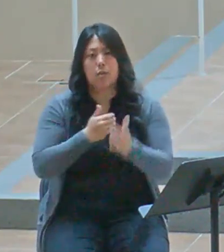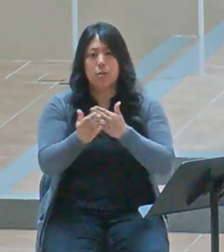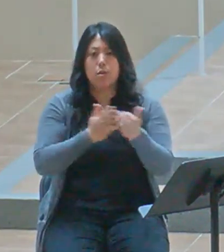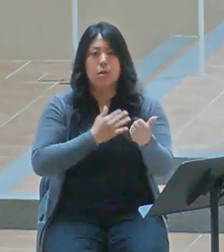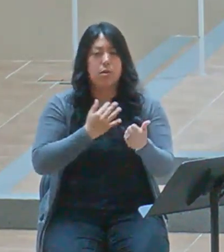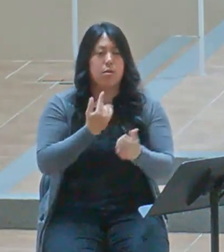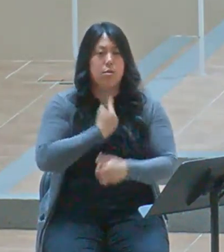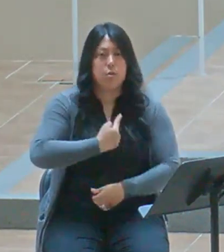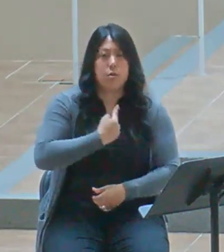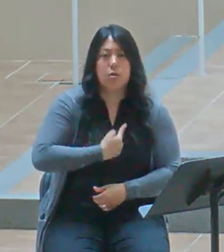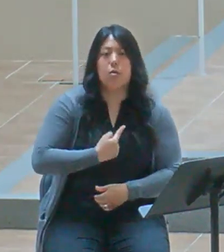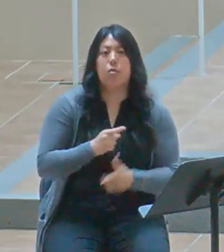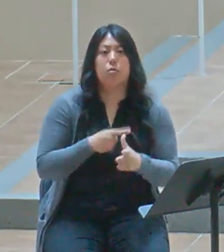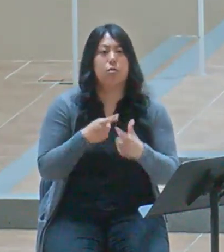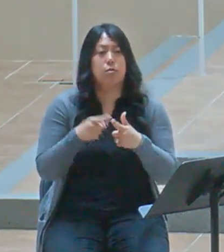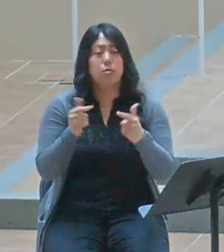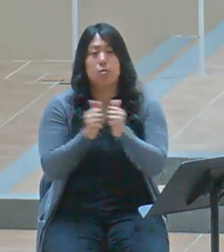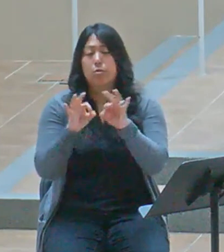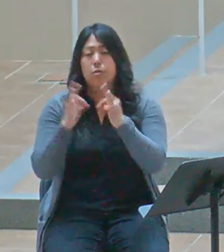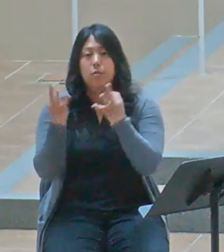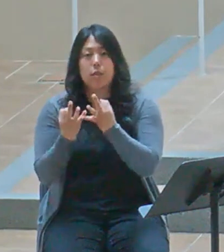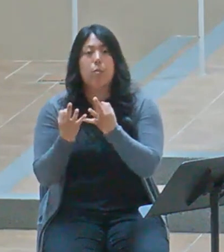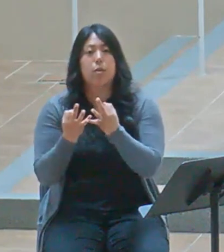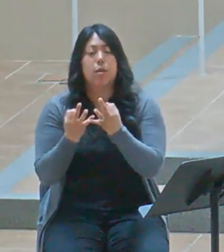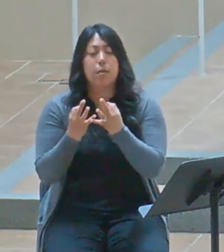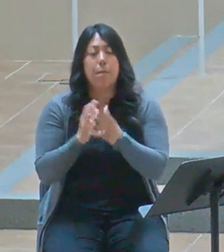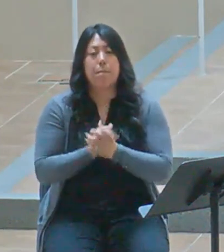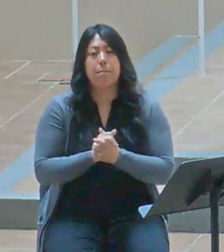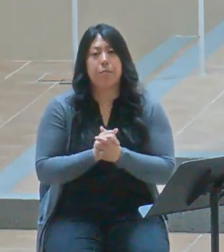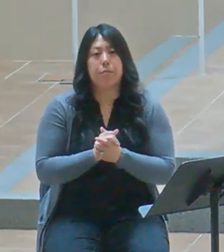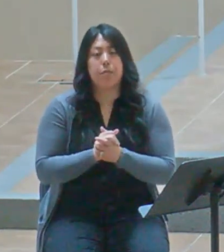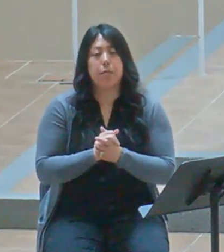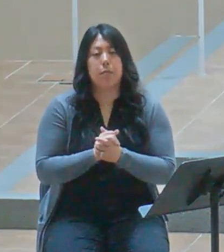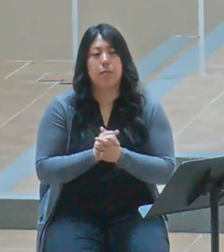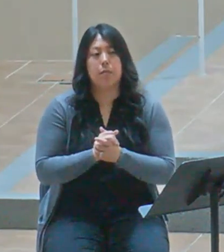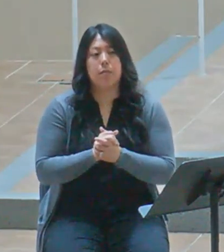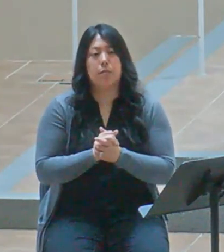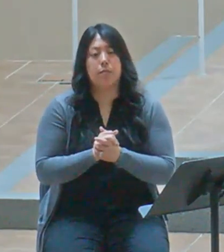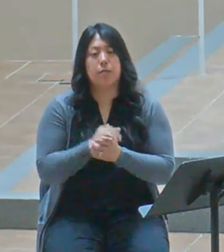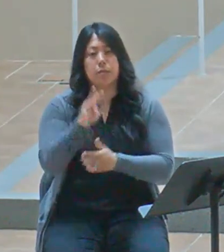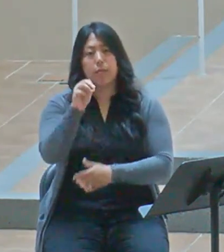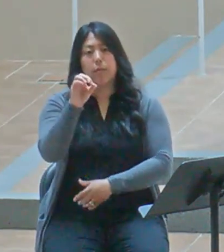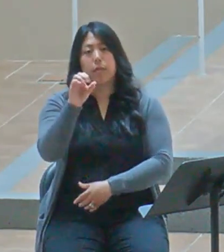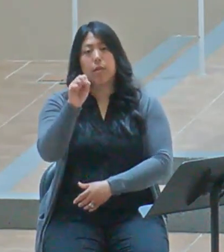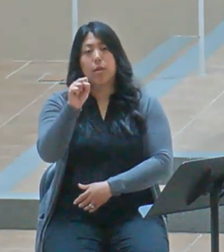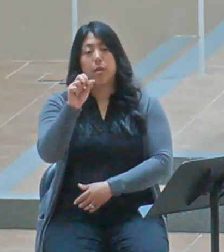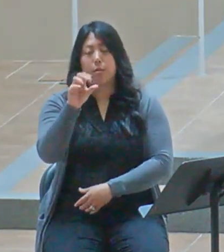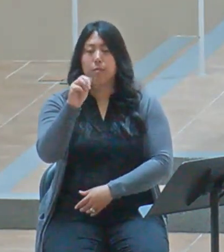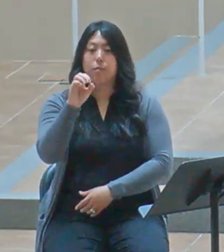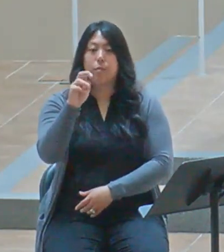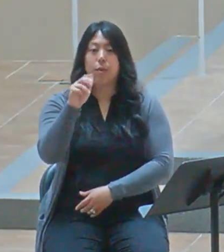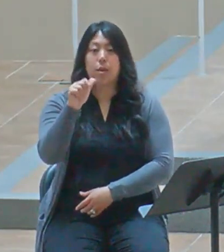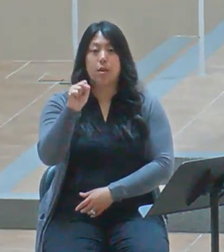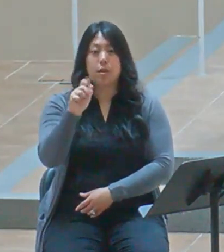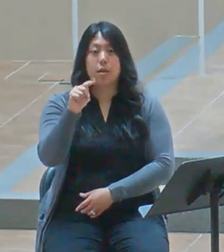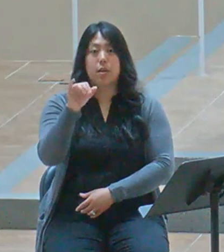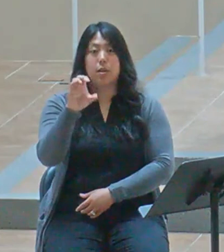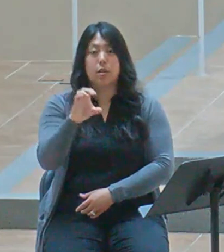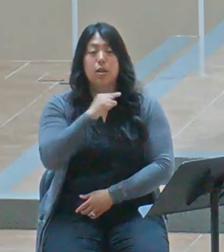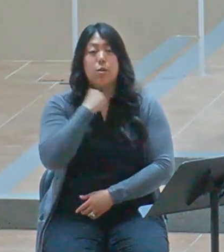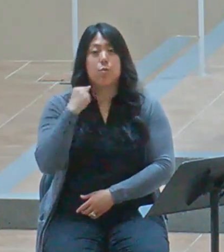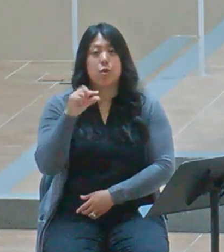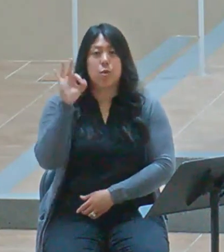alone or with your family. A monastic priest that I was watching on YouTube the other day was sharing,